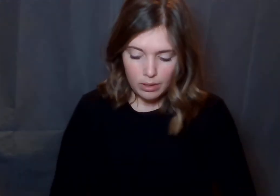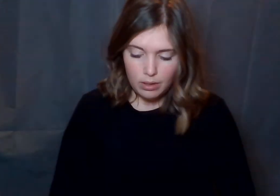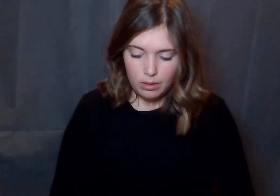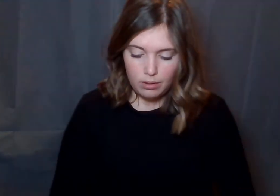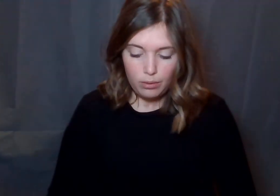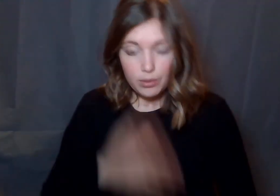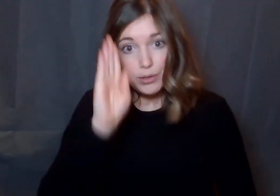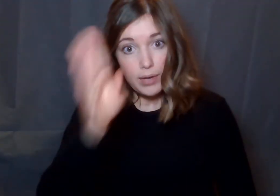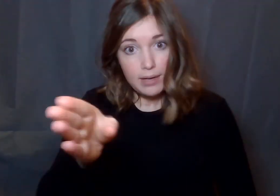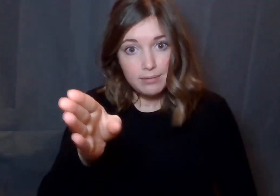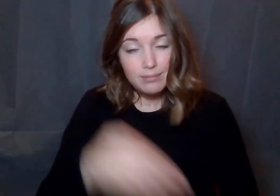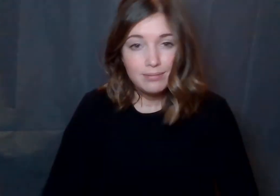or straight.